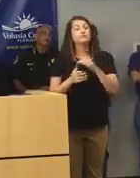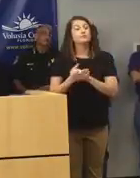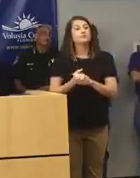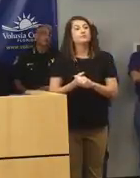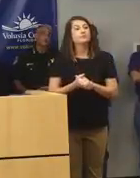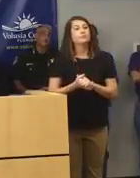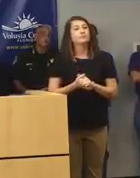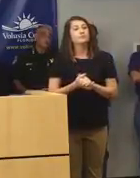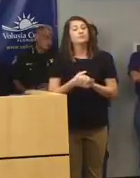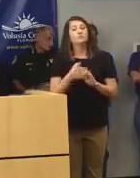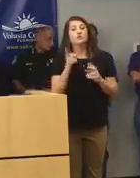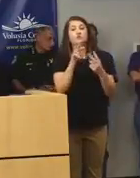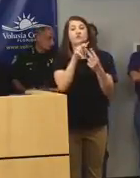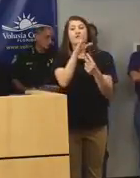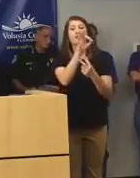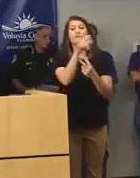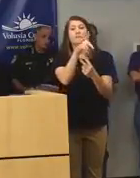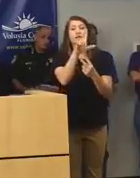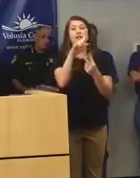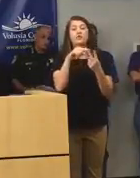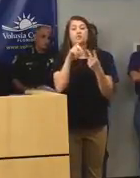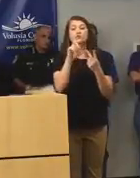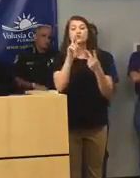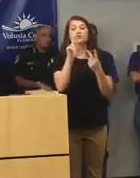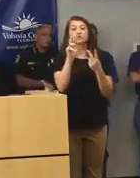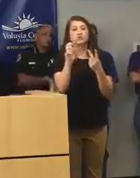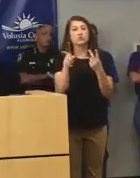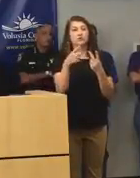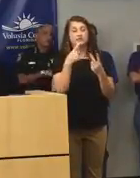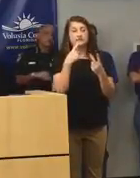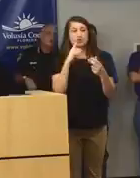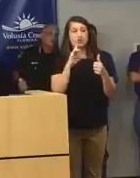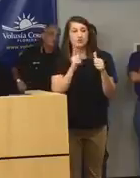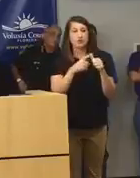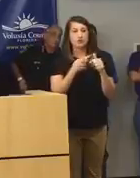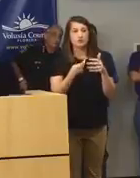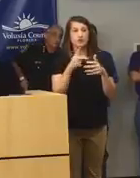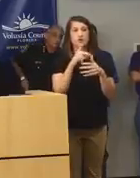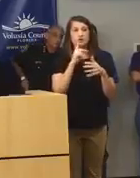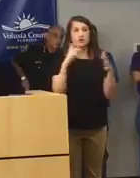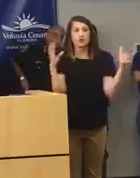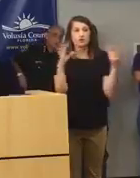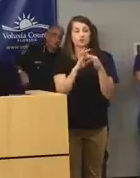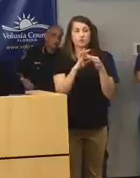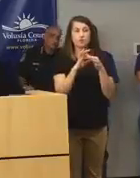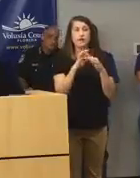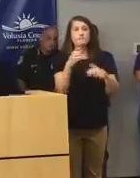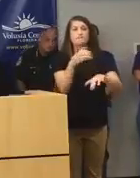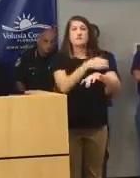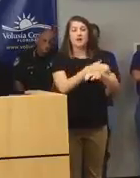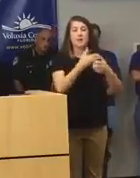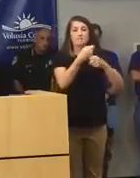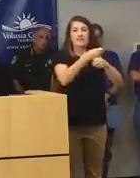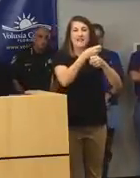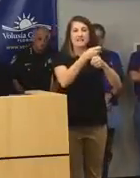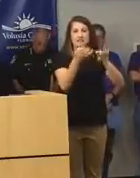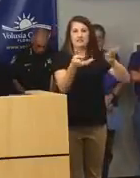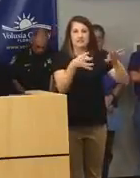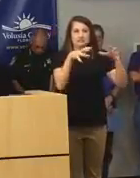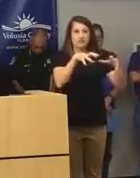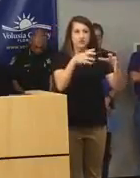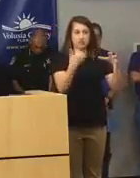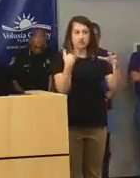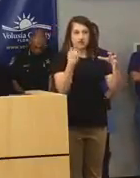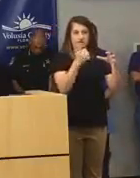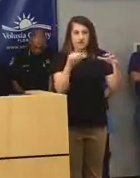For either FPNL or Duke, you mentioned your first priority is restore power plants. Did you